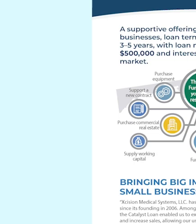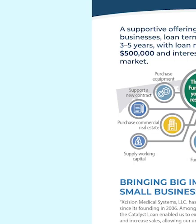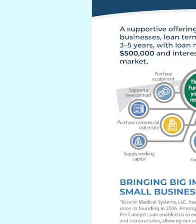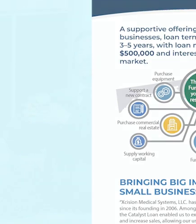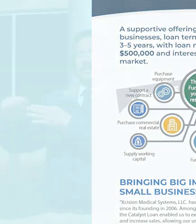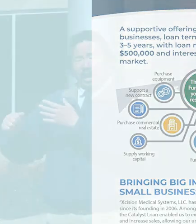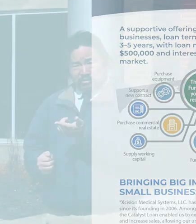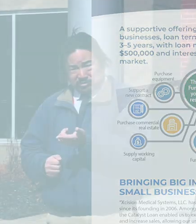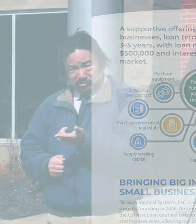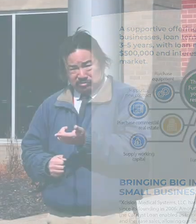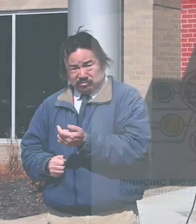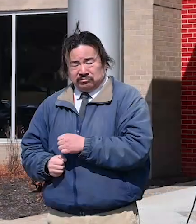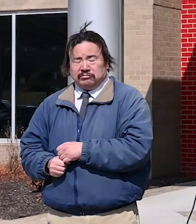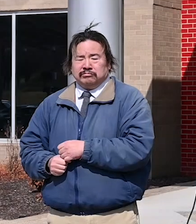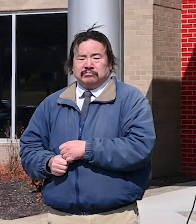$500,000.